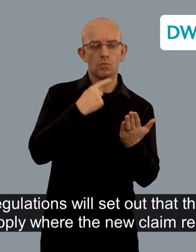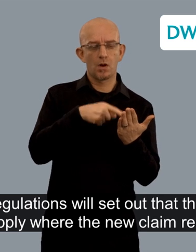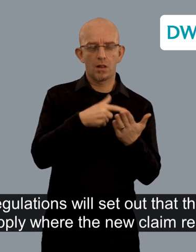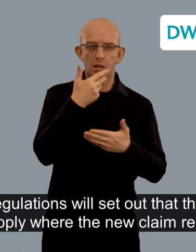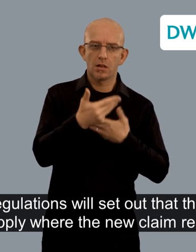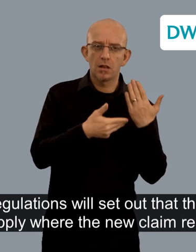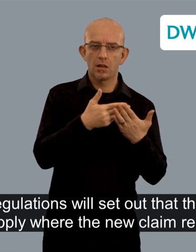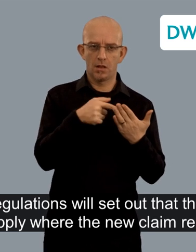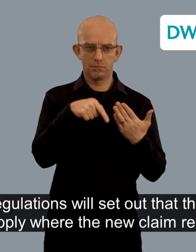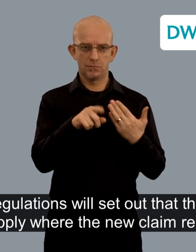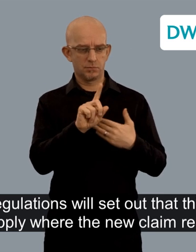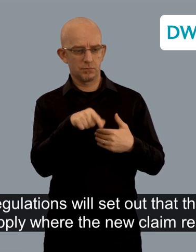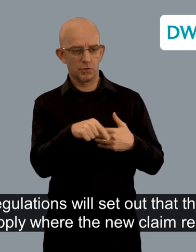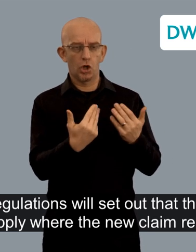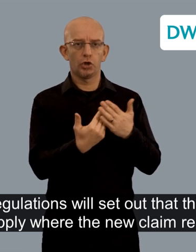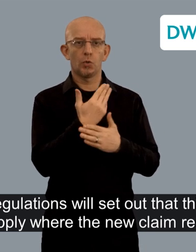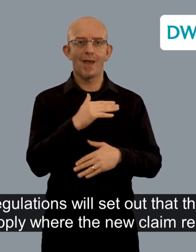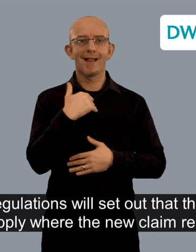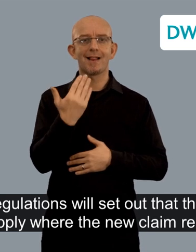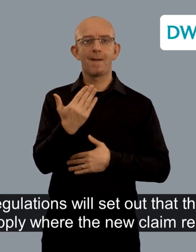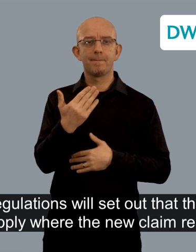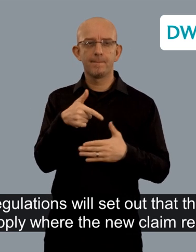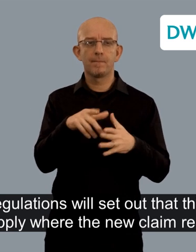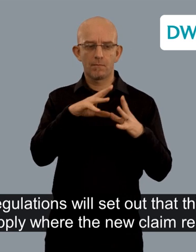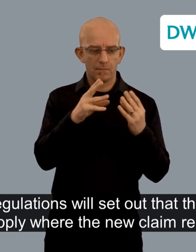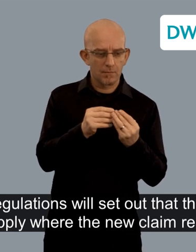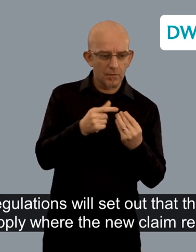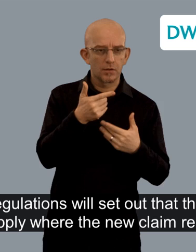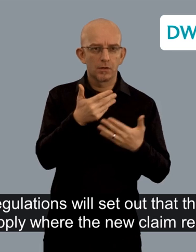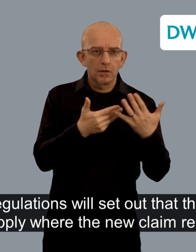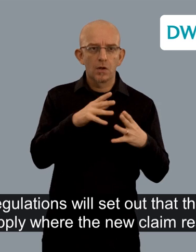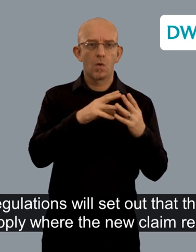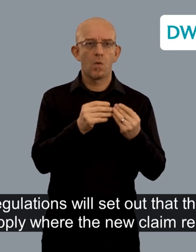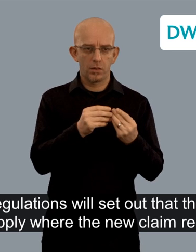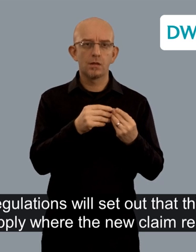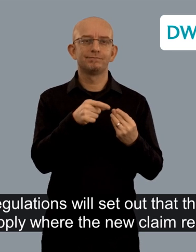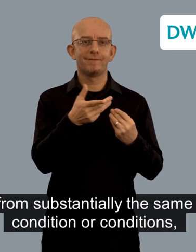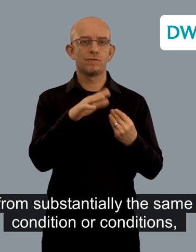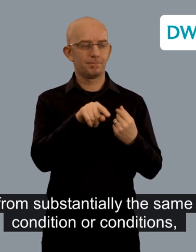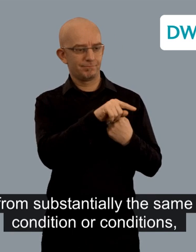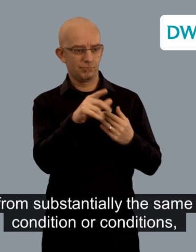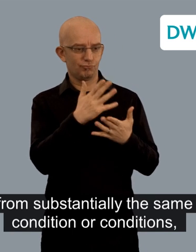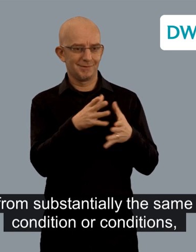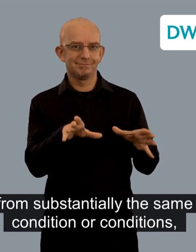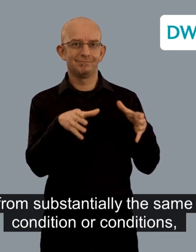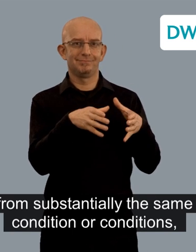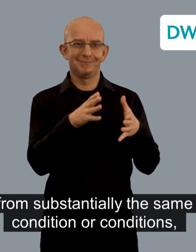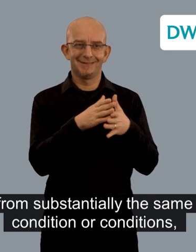Regulations will set out that this will apply where the new claim results from substantially the same condition